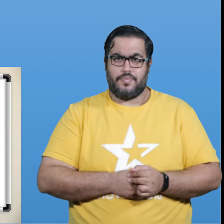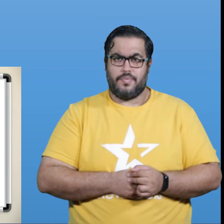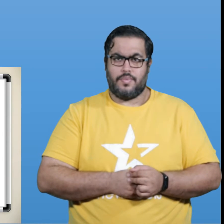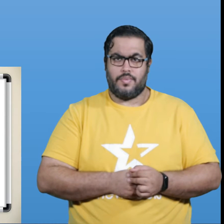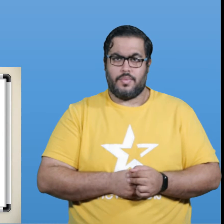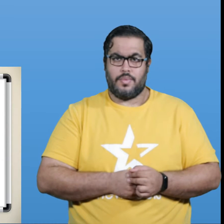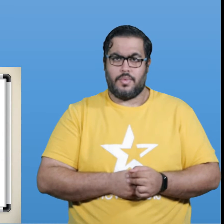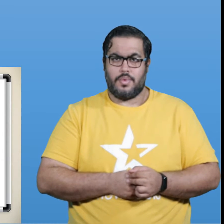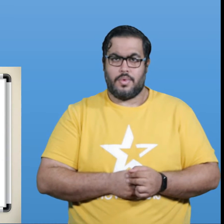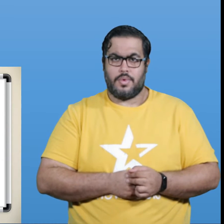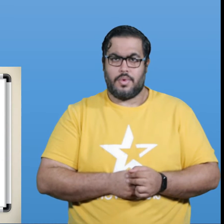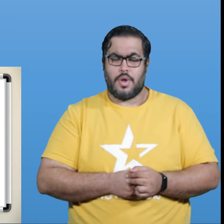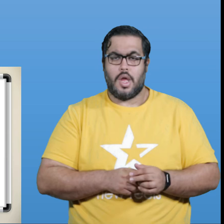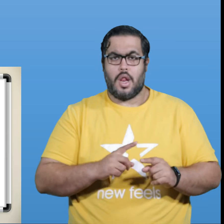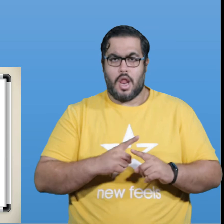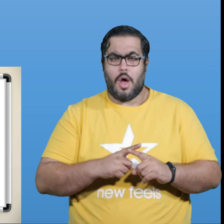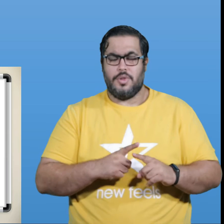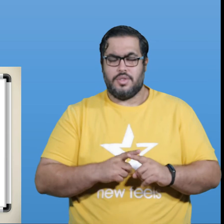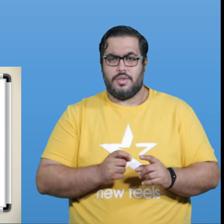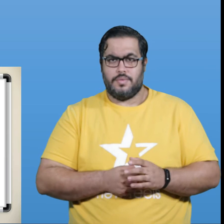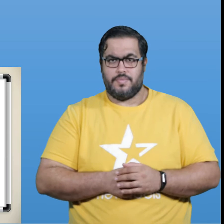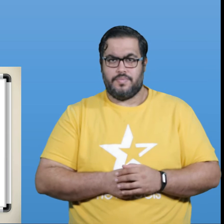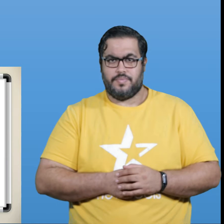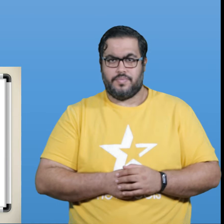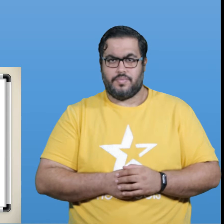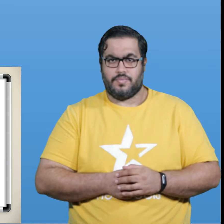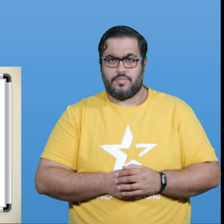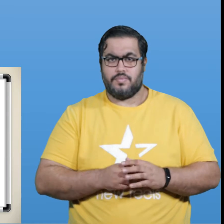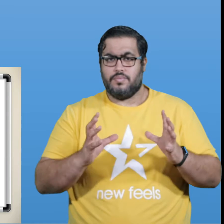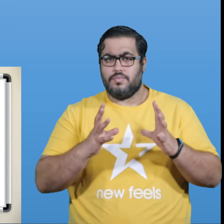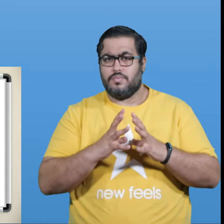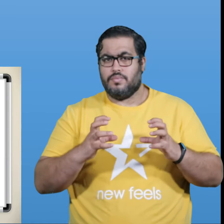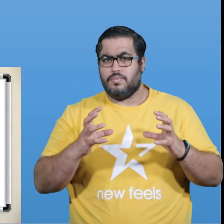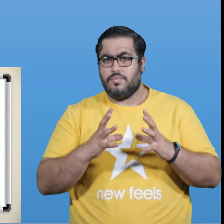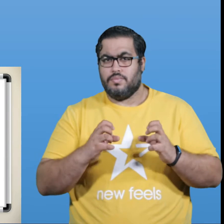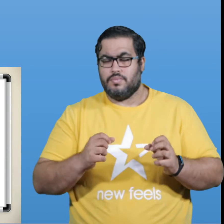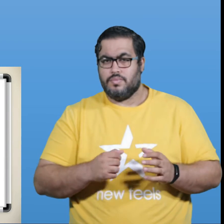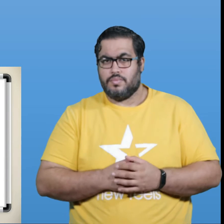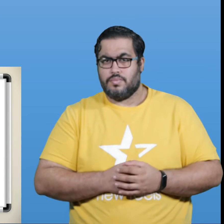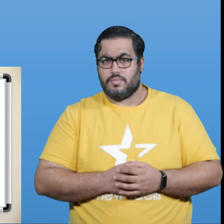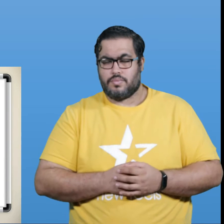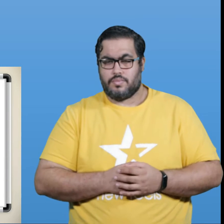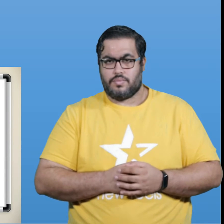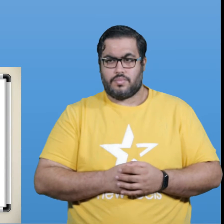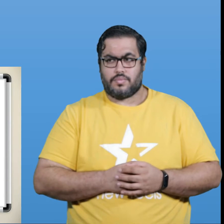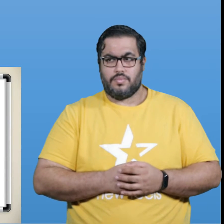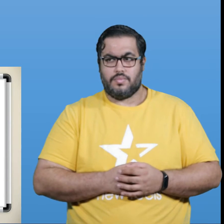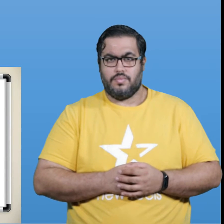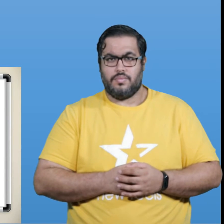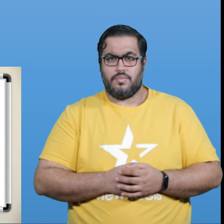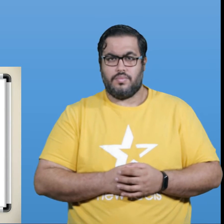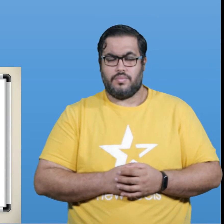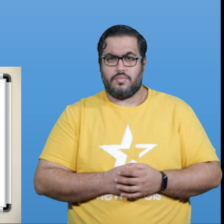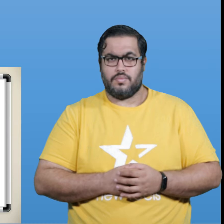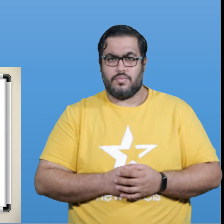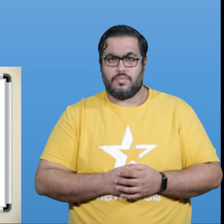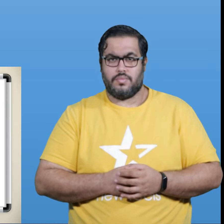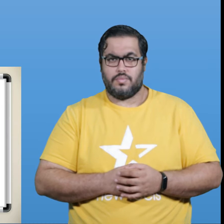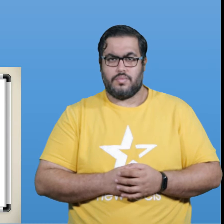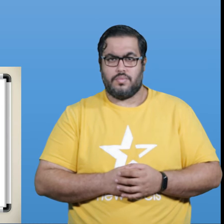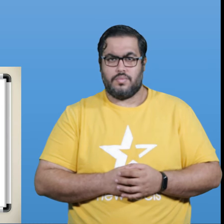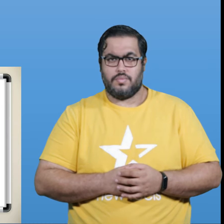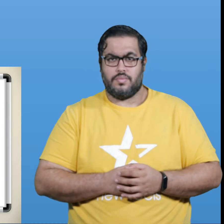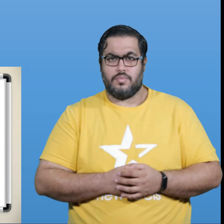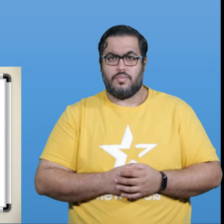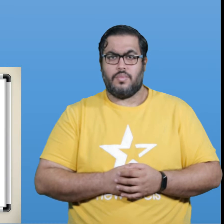not the meaning, it's the opposite of the meaning. And the definition itself, we want the true meaning of the word itself. Number three, we want the